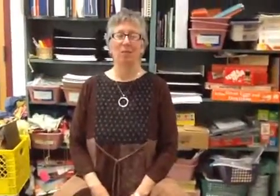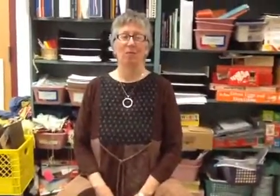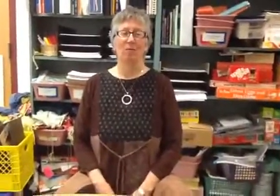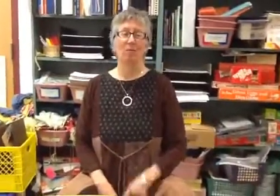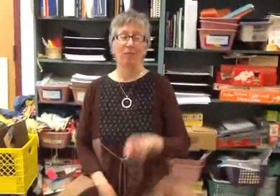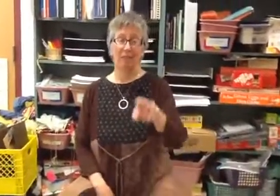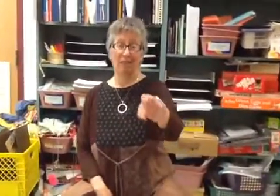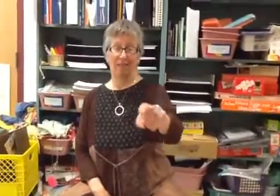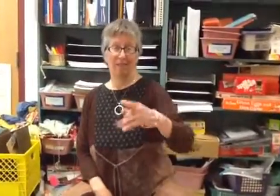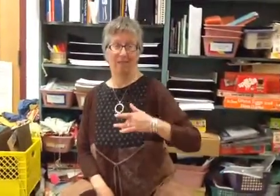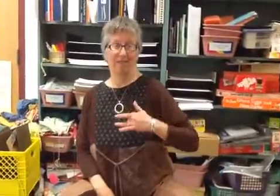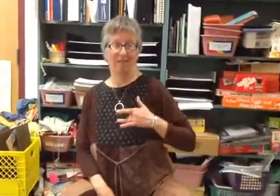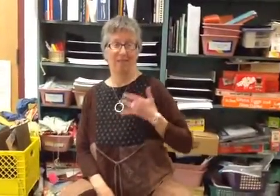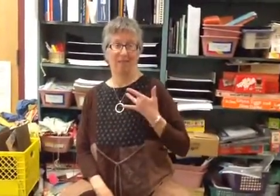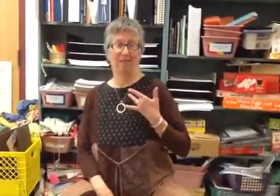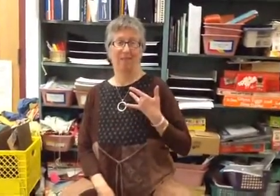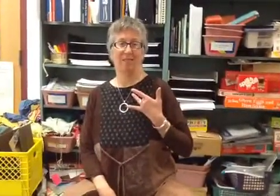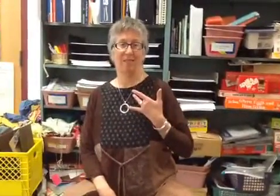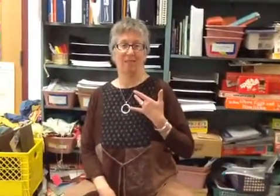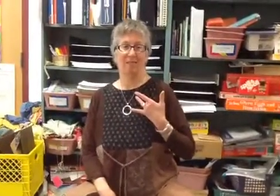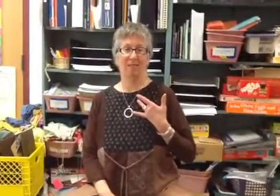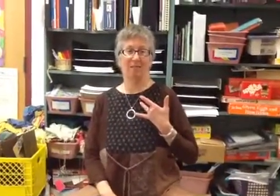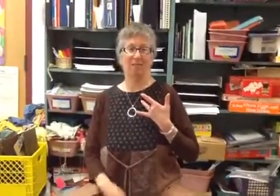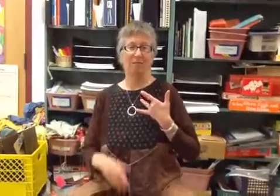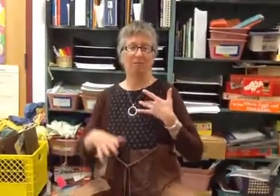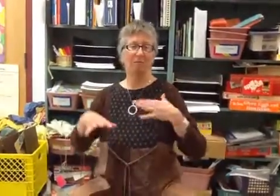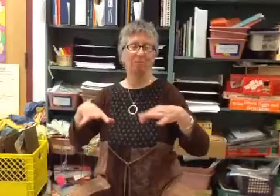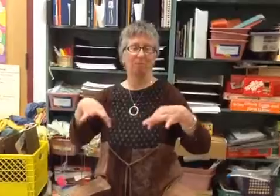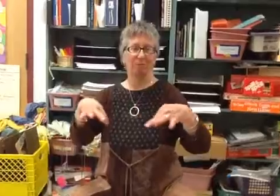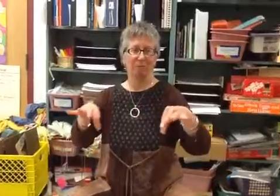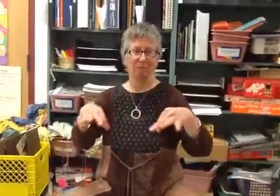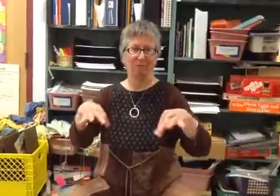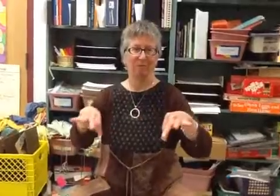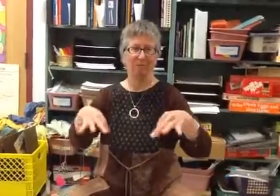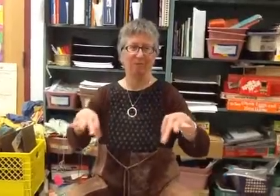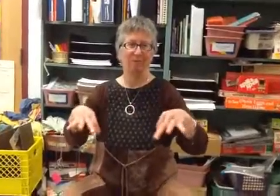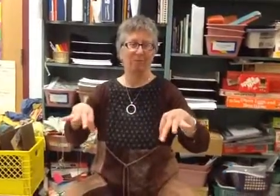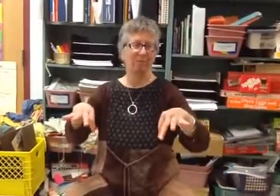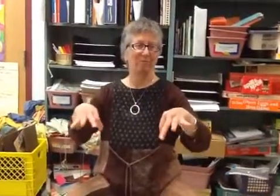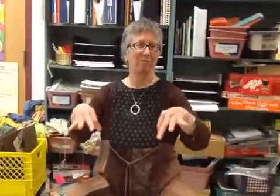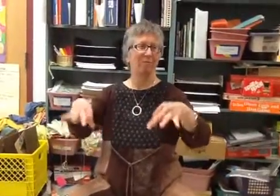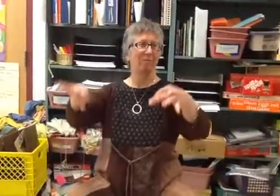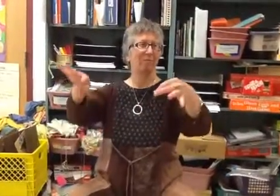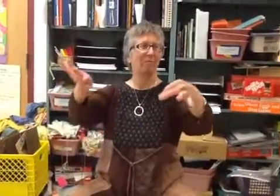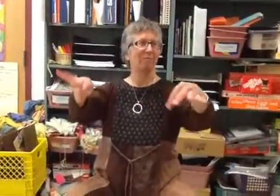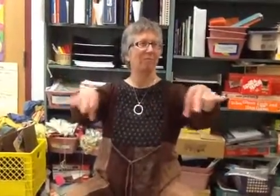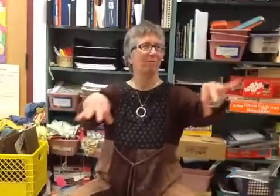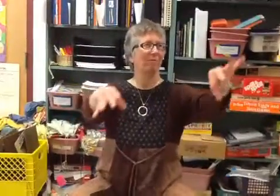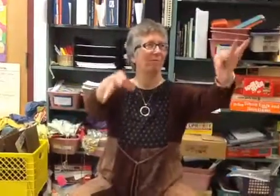Do you ever feel like a plastic bag drifting through the